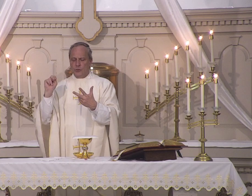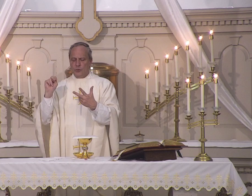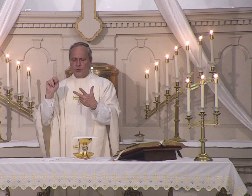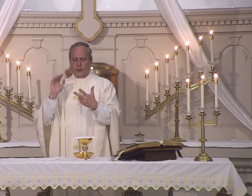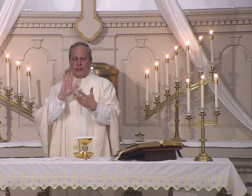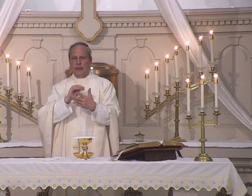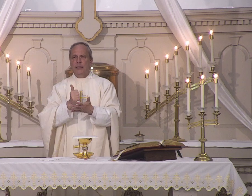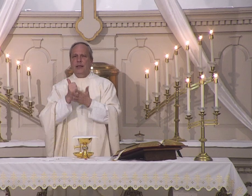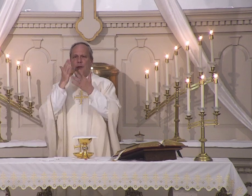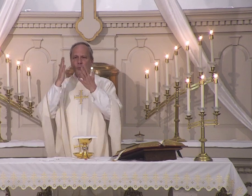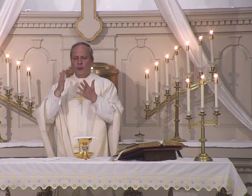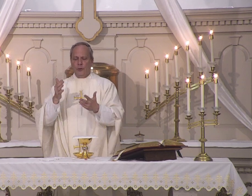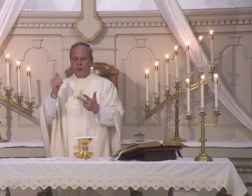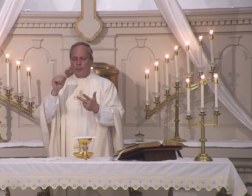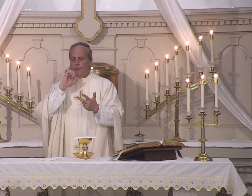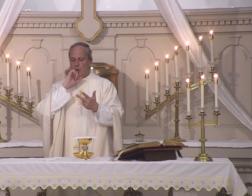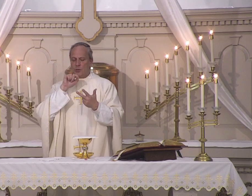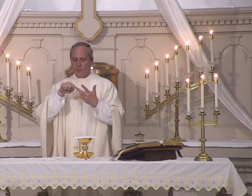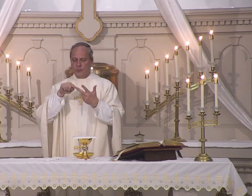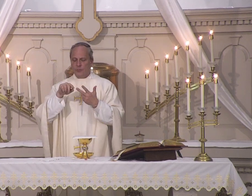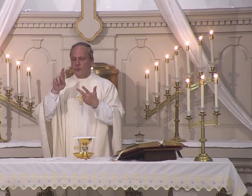Sean, our Bishop,